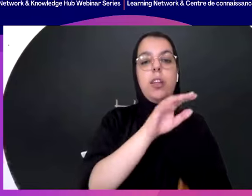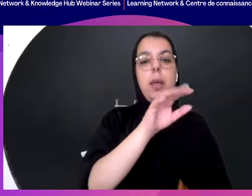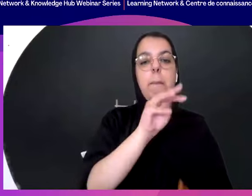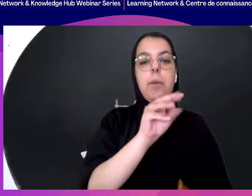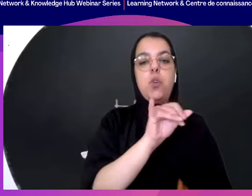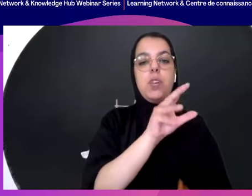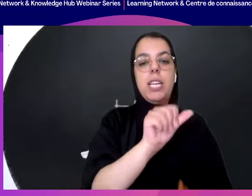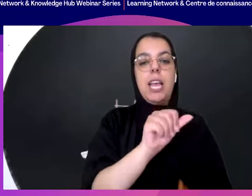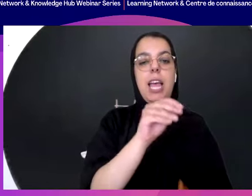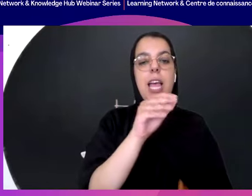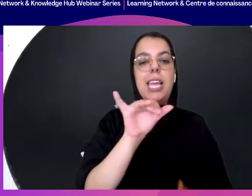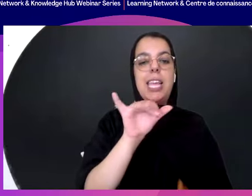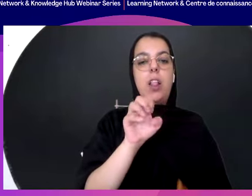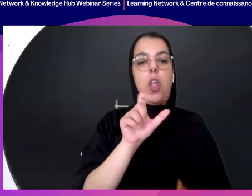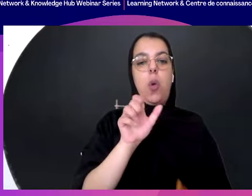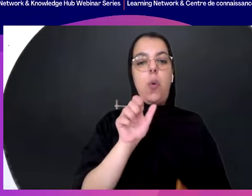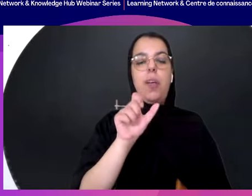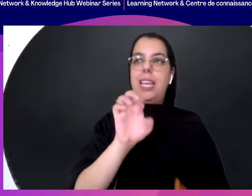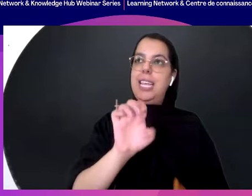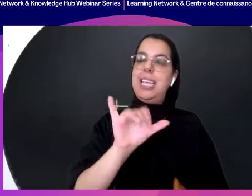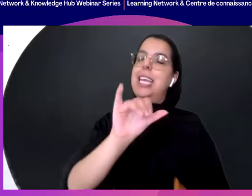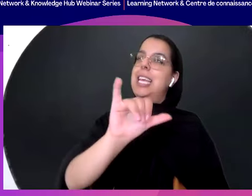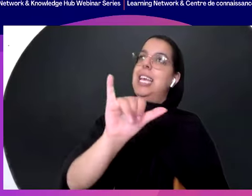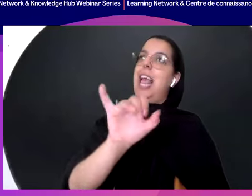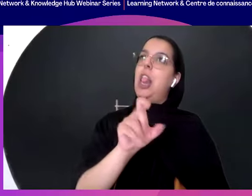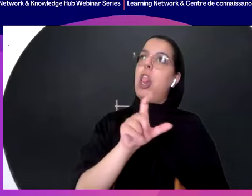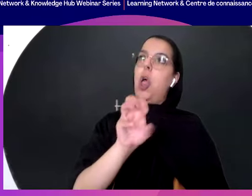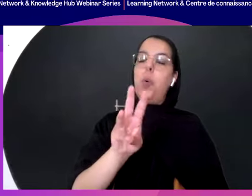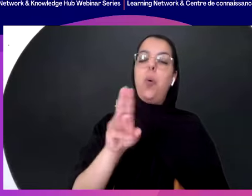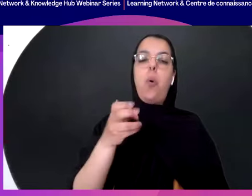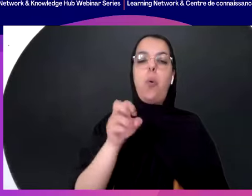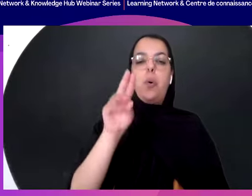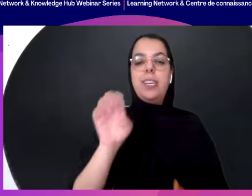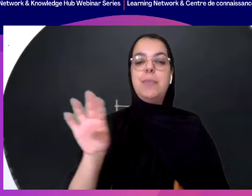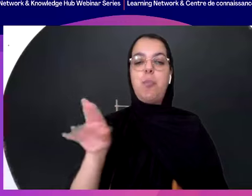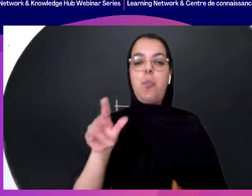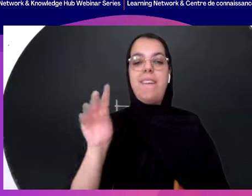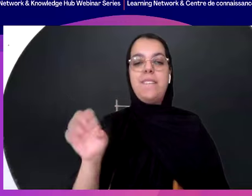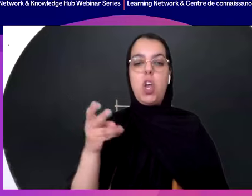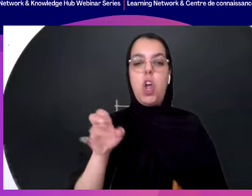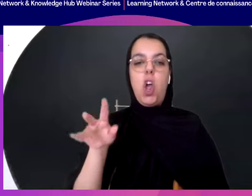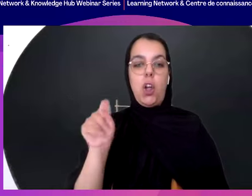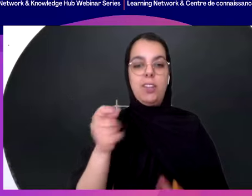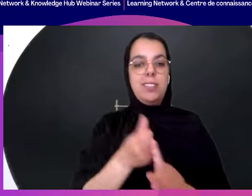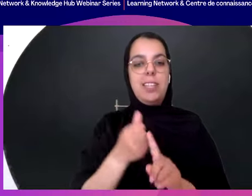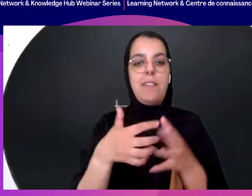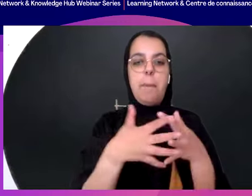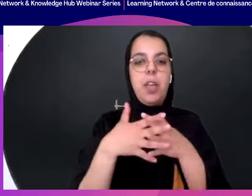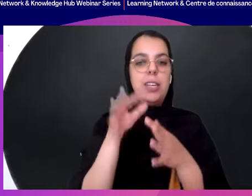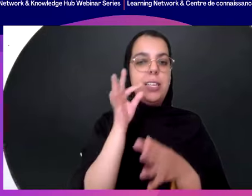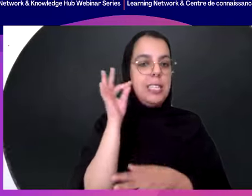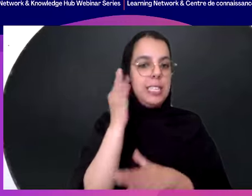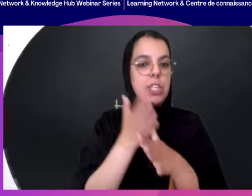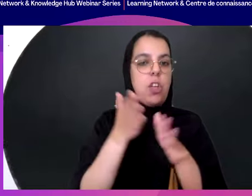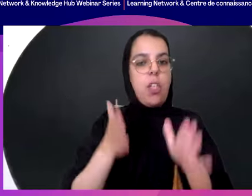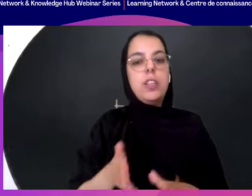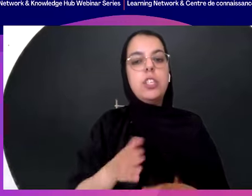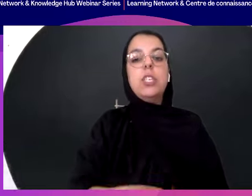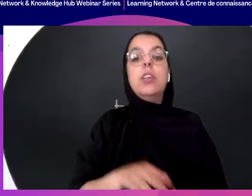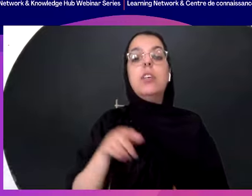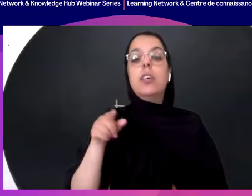And so she kind of used teaching about a community's history and historical trauma while also emphasizing the